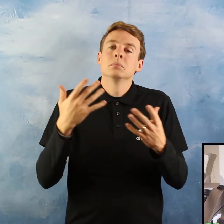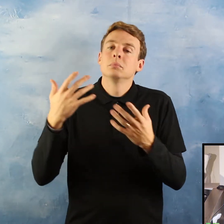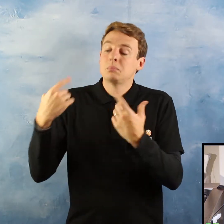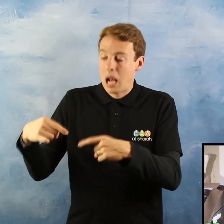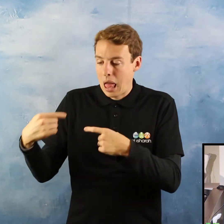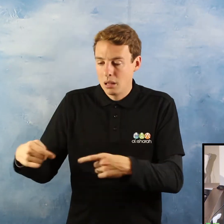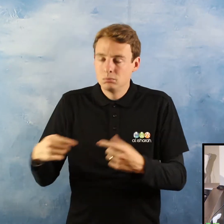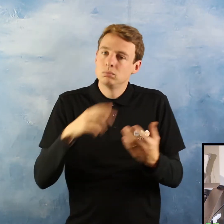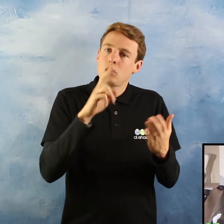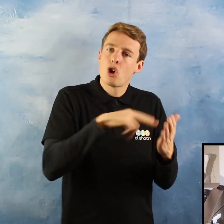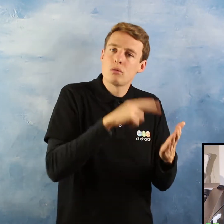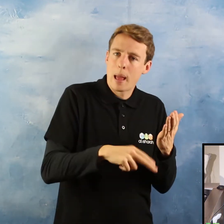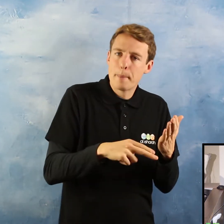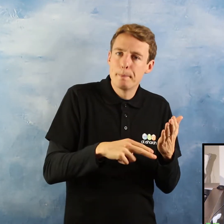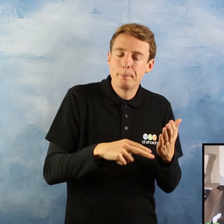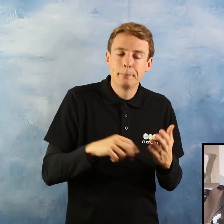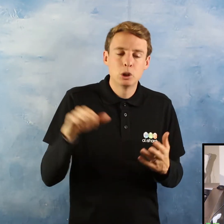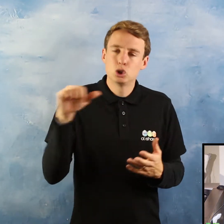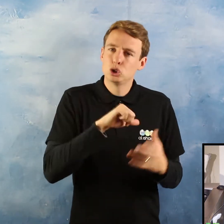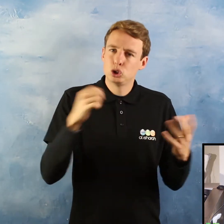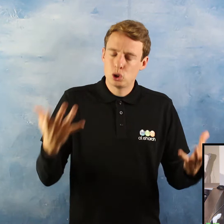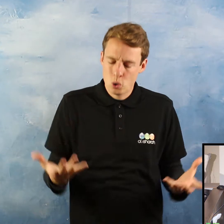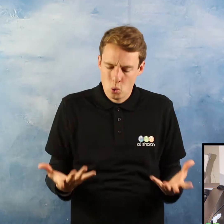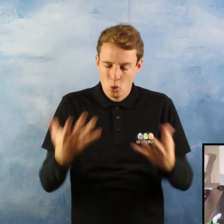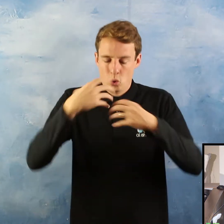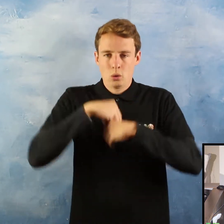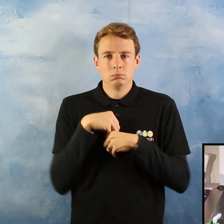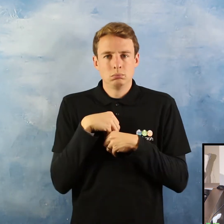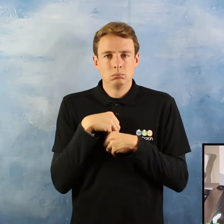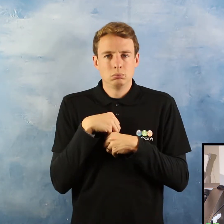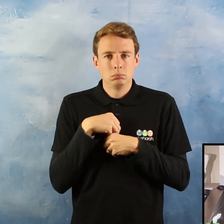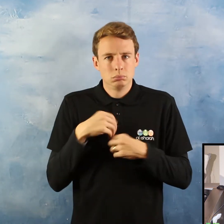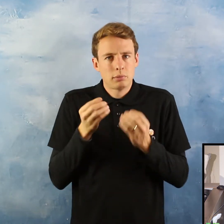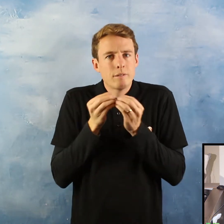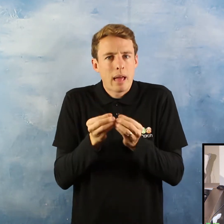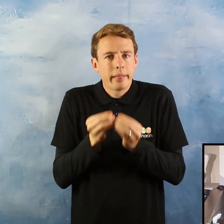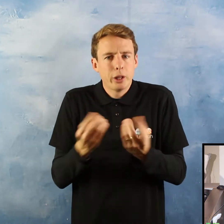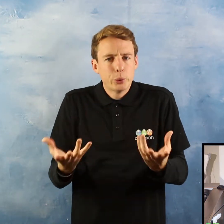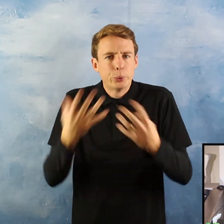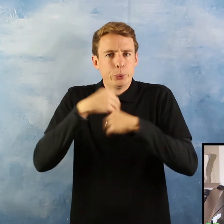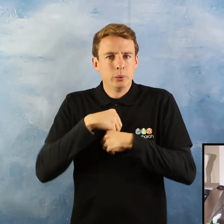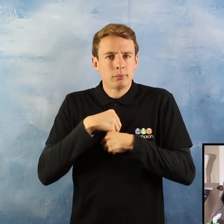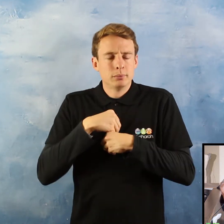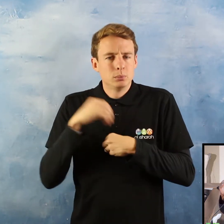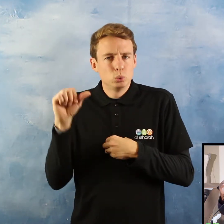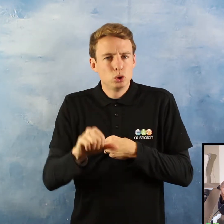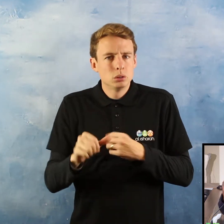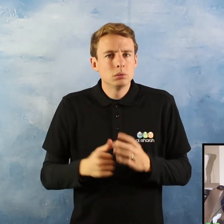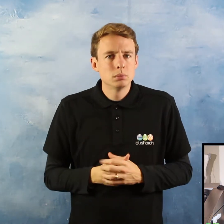haram should form our values. Our values. We follow these